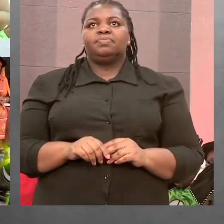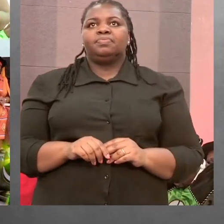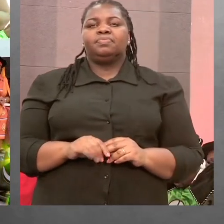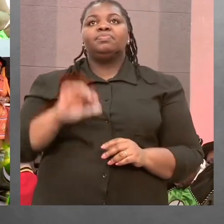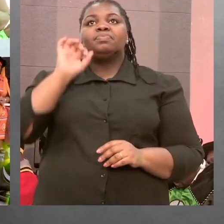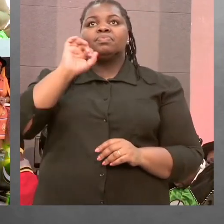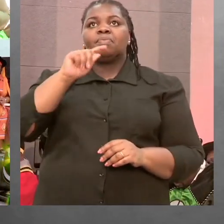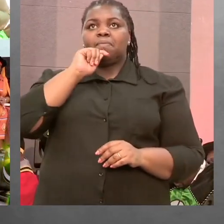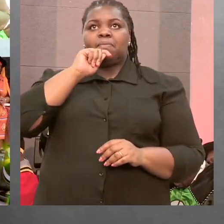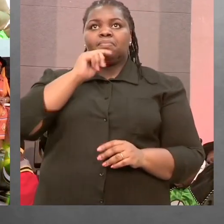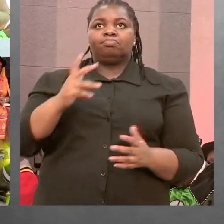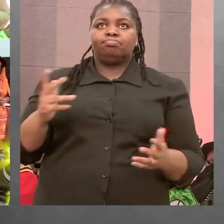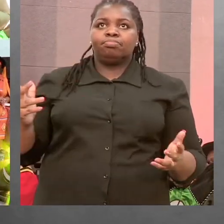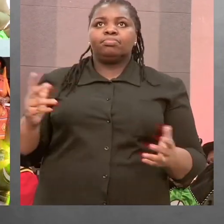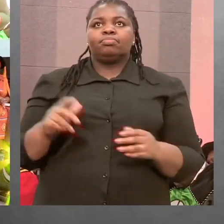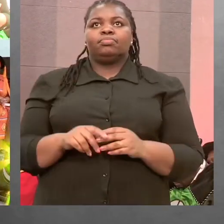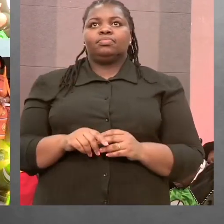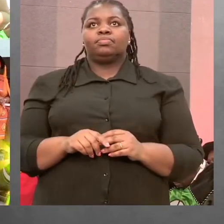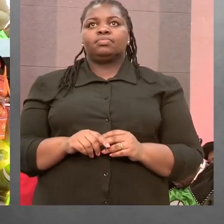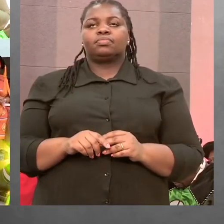And I'm therefore